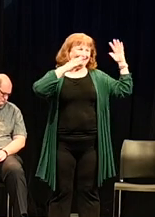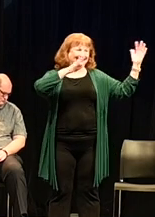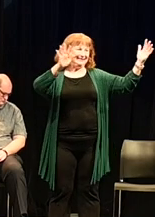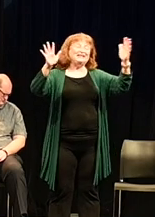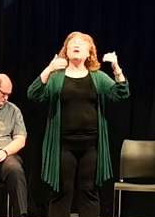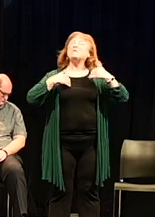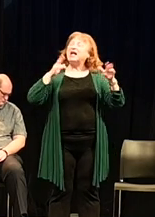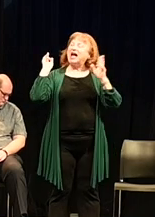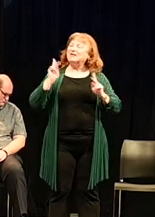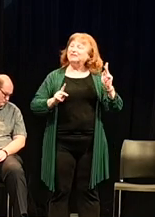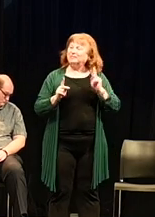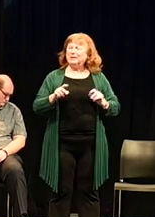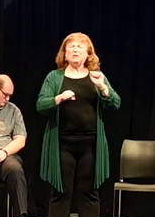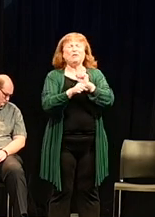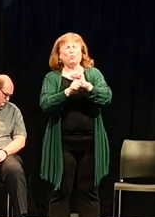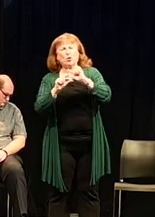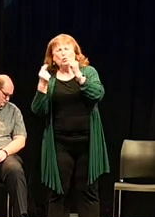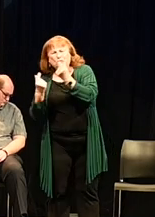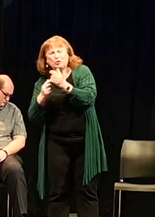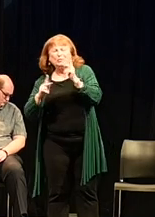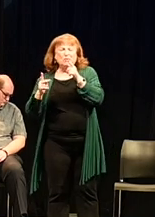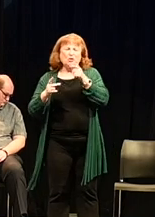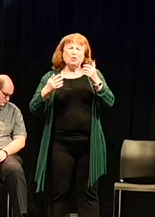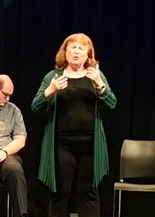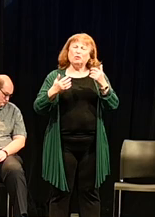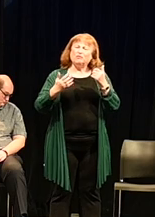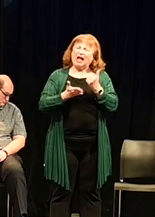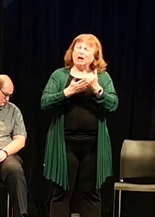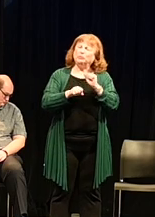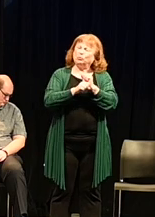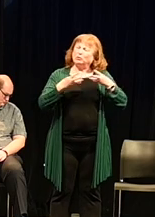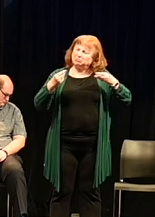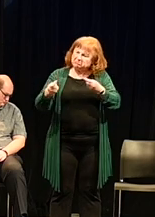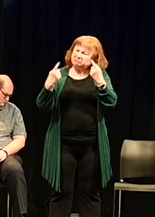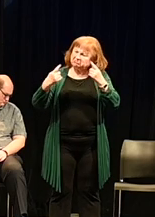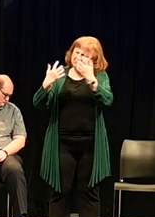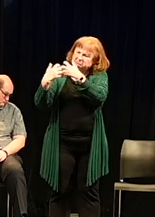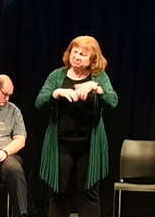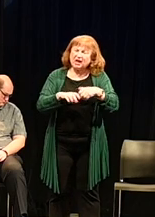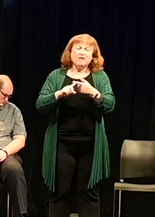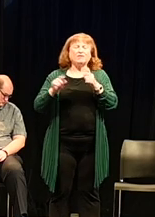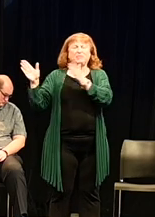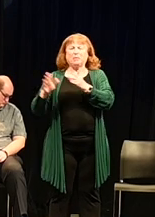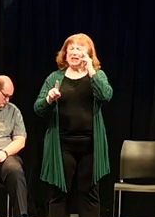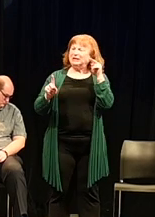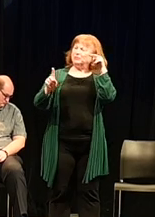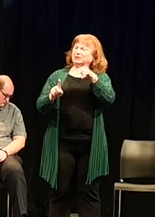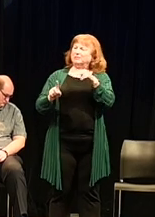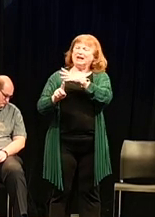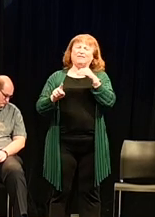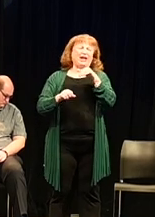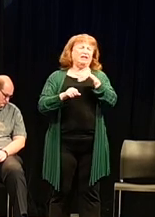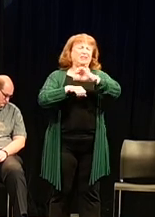We have people who have been in our work groups, people who have helped to work things through, both from the planning perspective and in